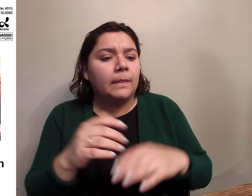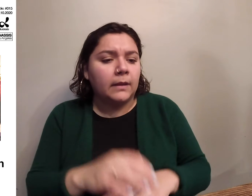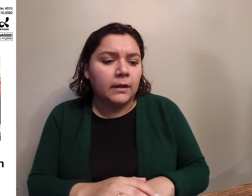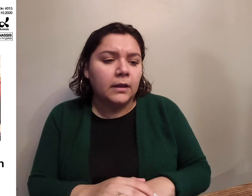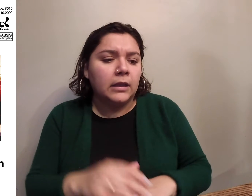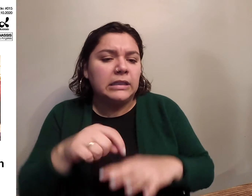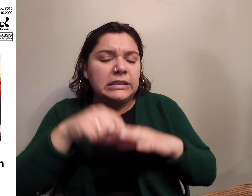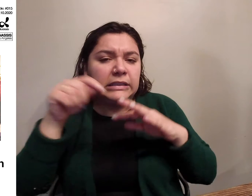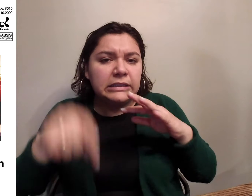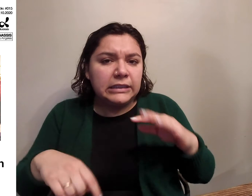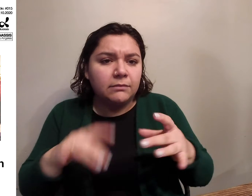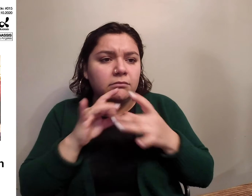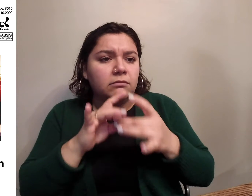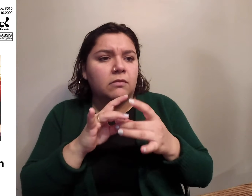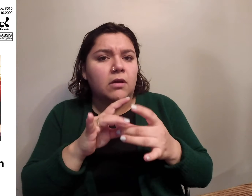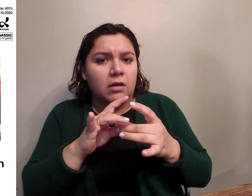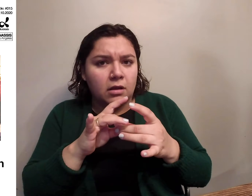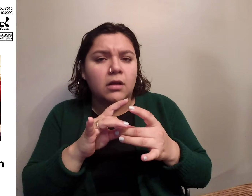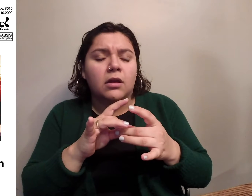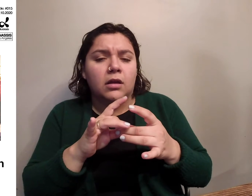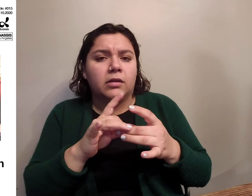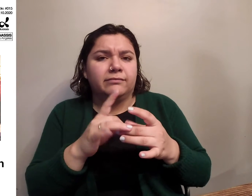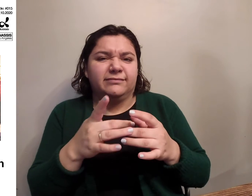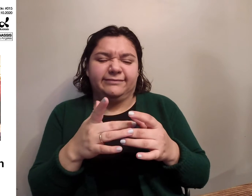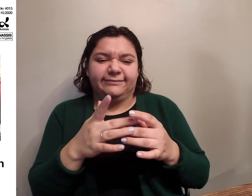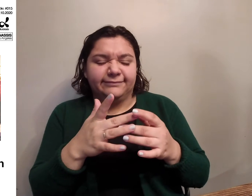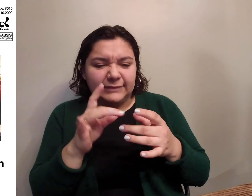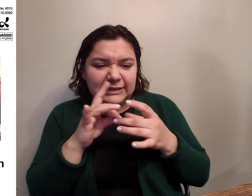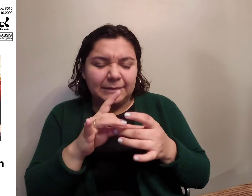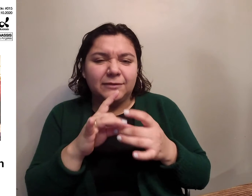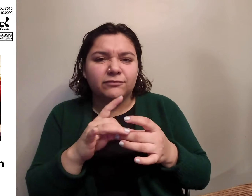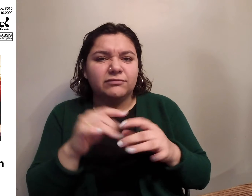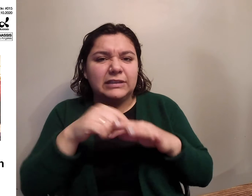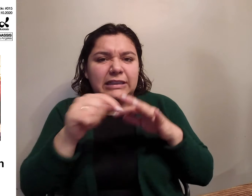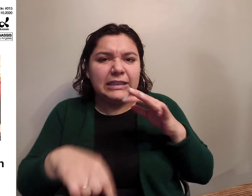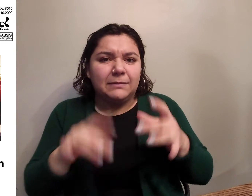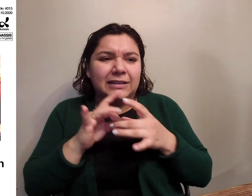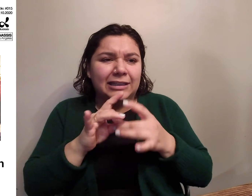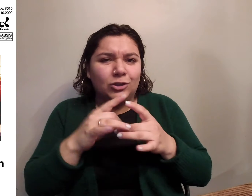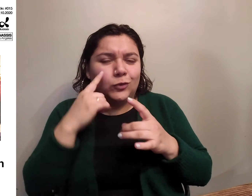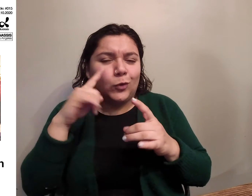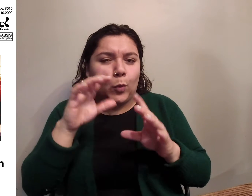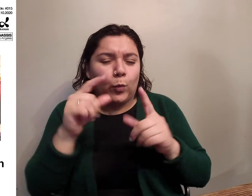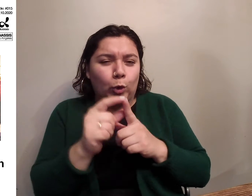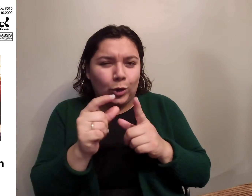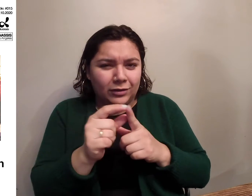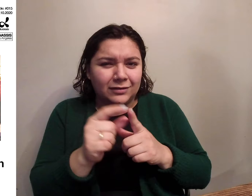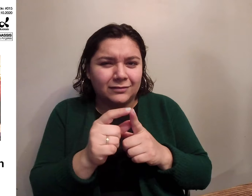etymological connection to the word, and I think Shakespeare mentions it, being of kin,